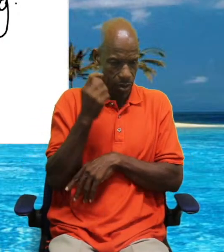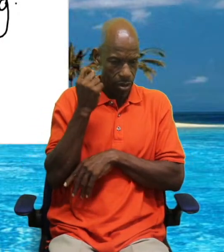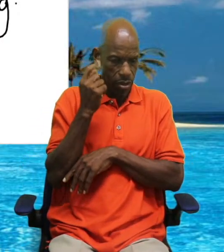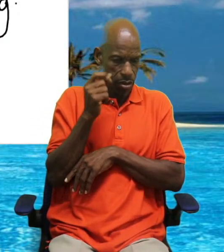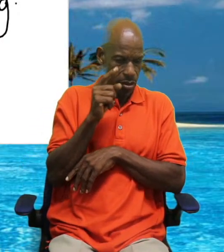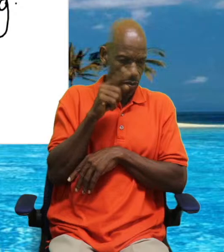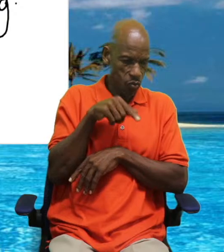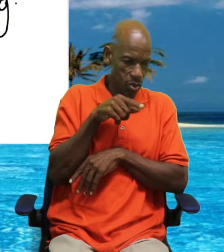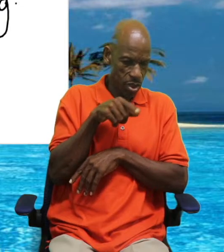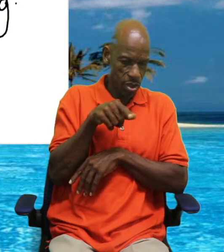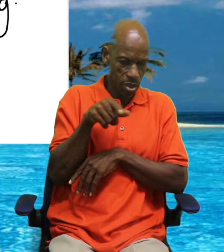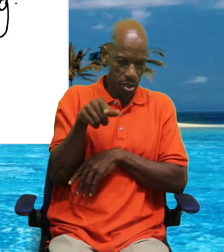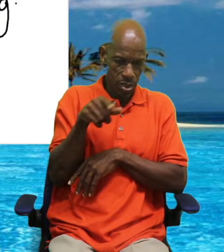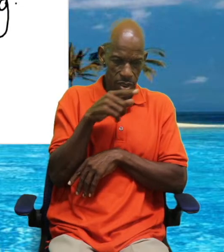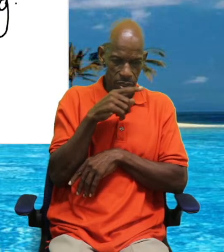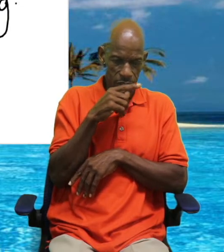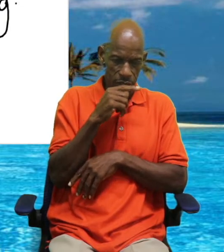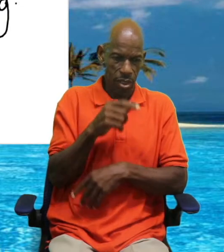just don't